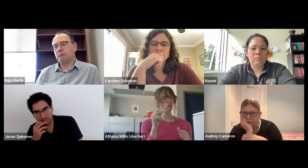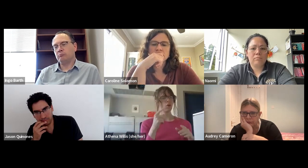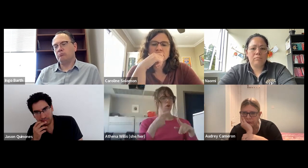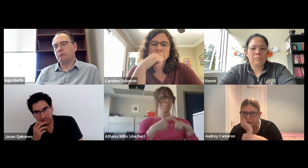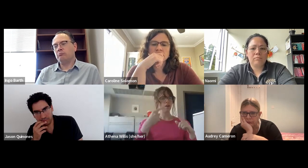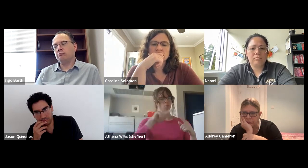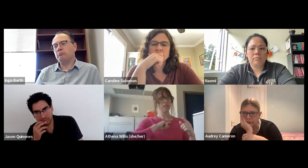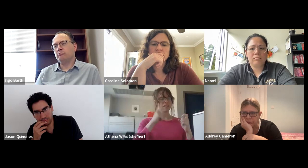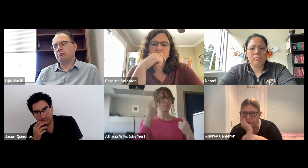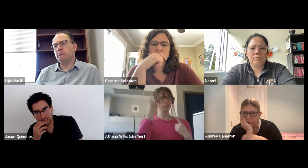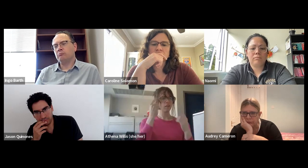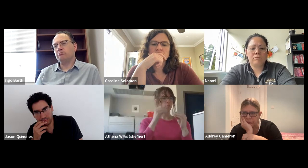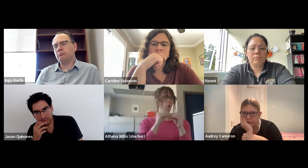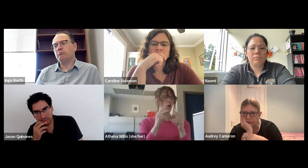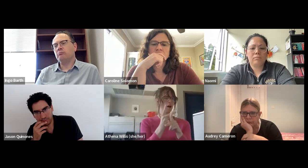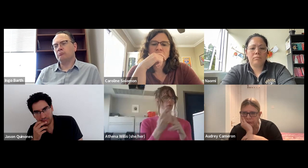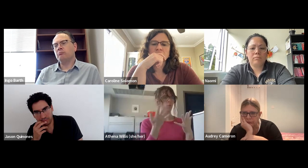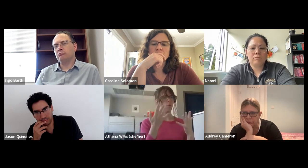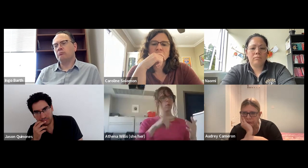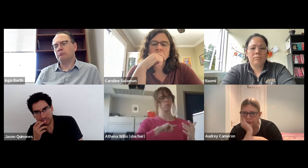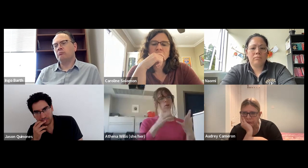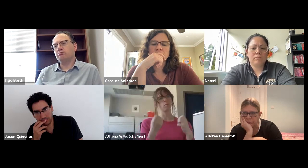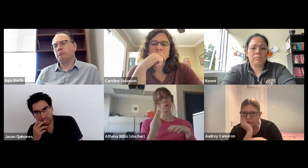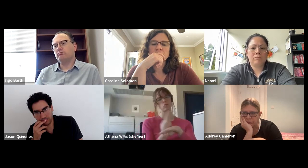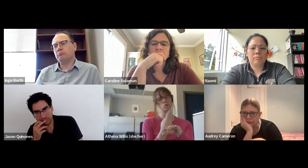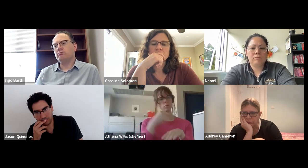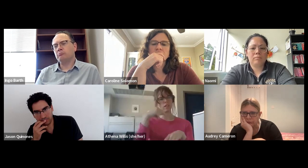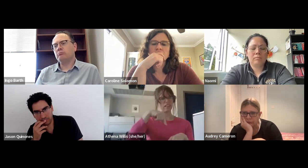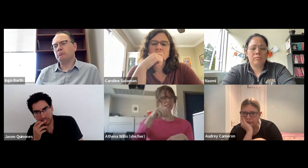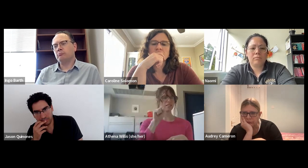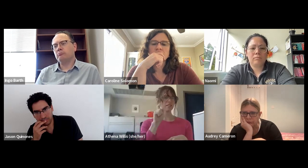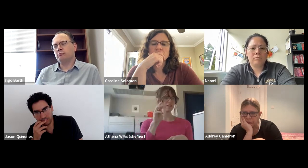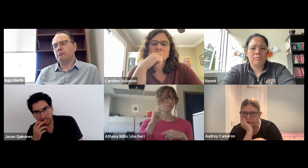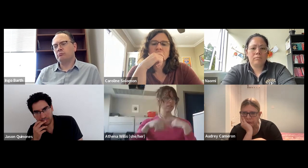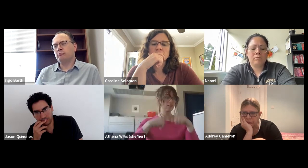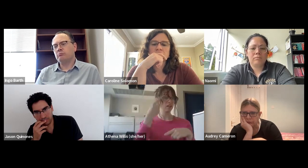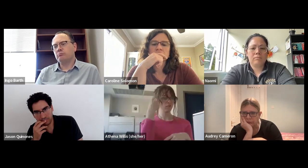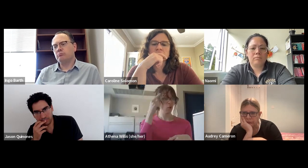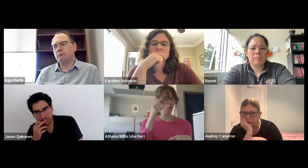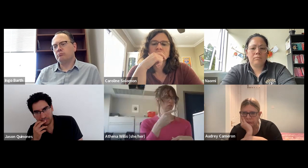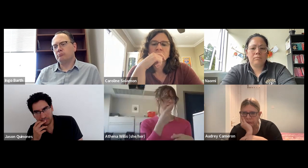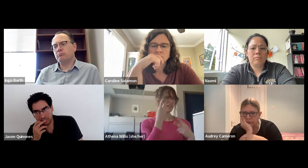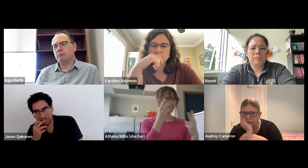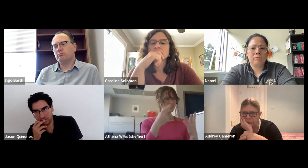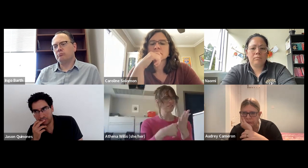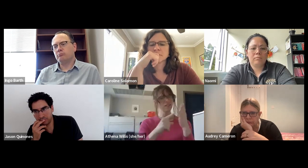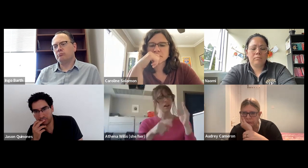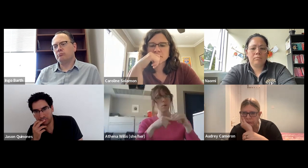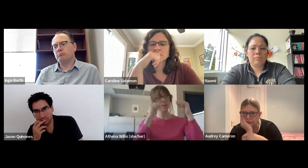framework entirely, but I do think we need to think more carefully about what we need for STEM